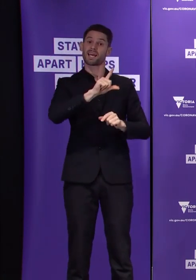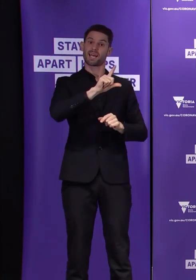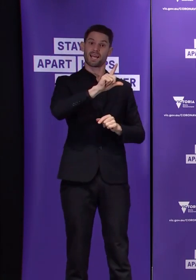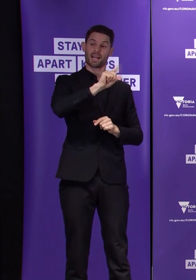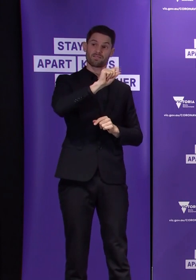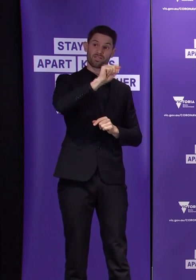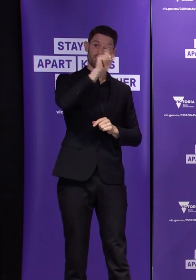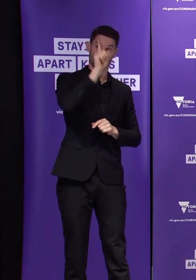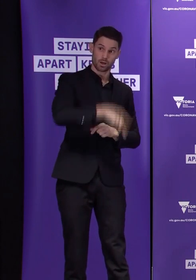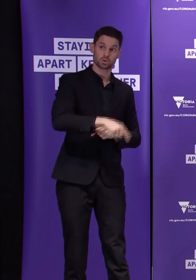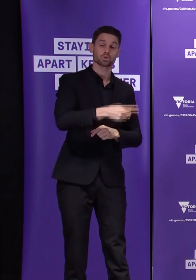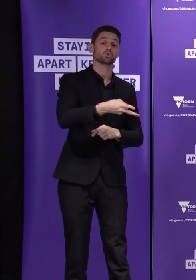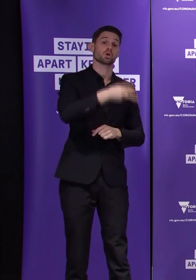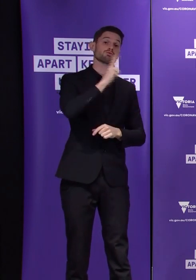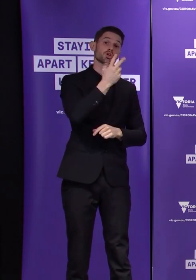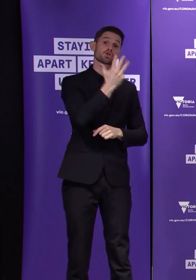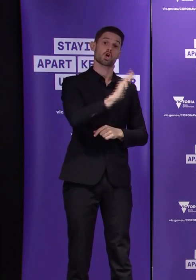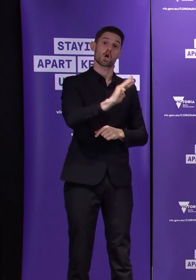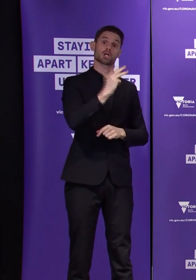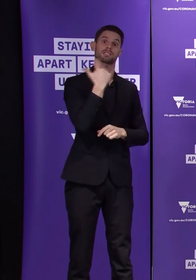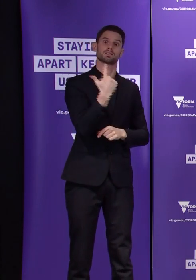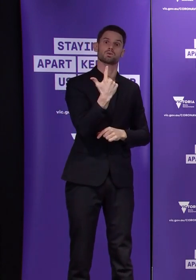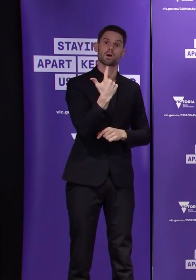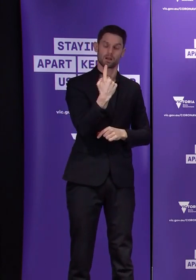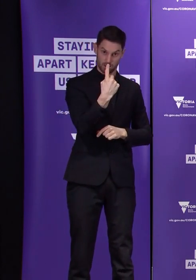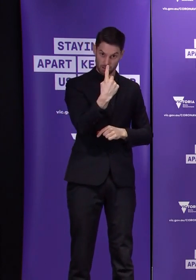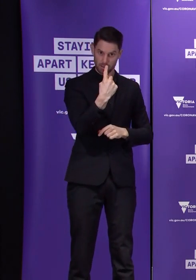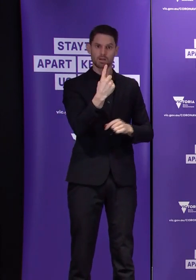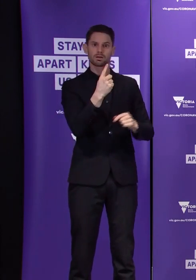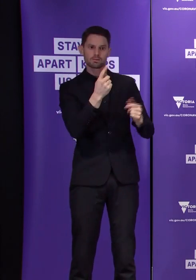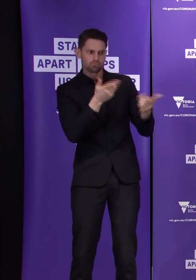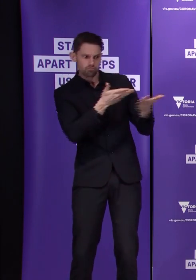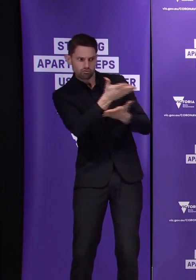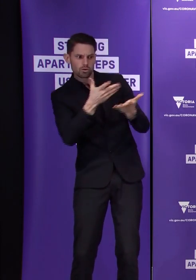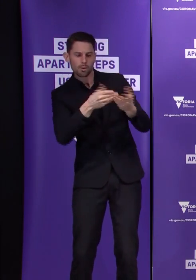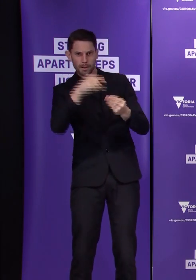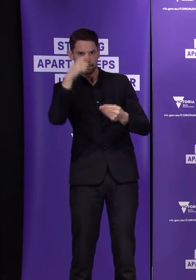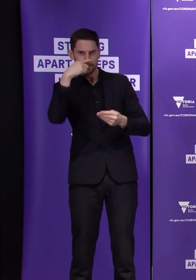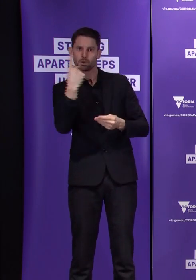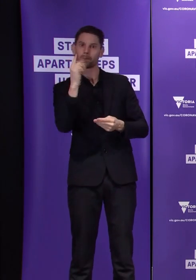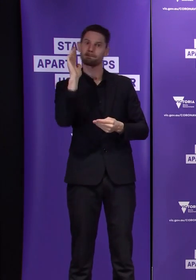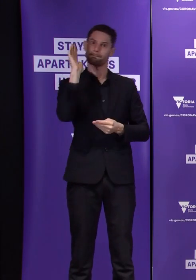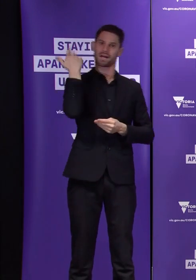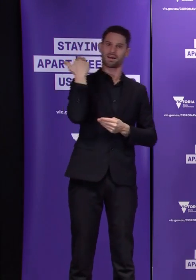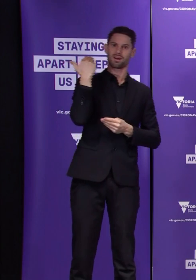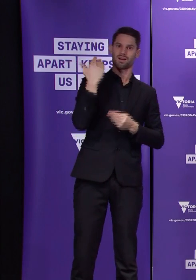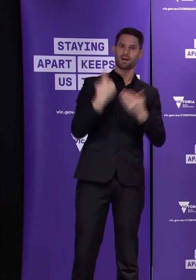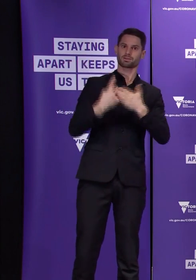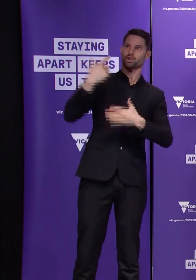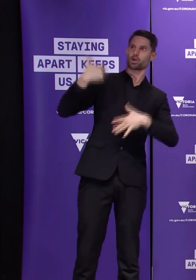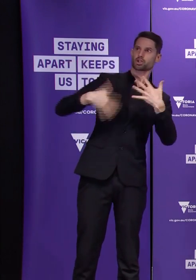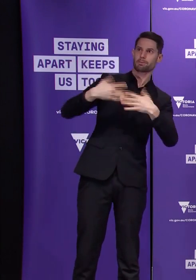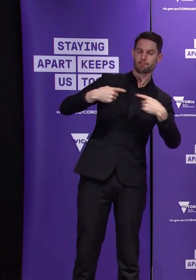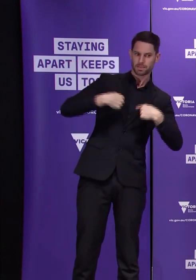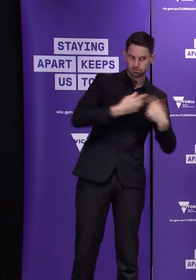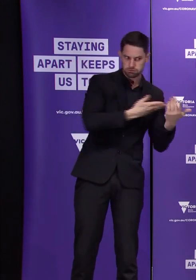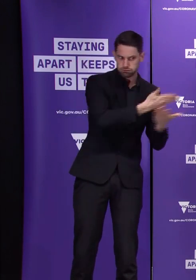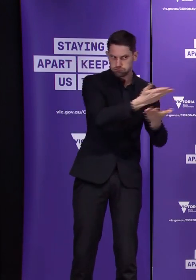11,291 contacts with victim survivors, so that's police contacts with victim survivors, and